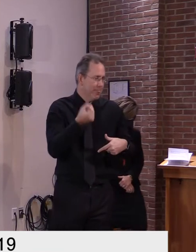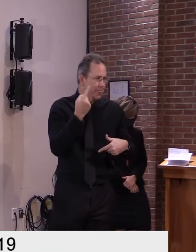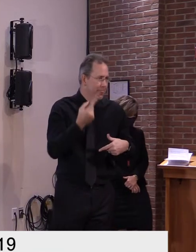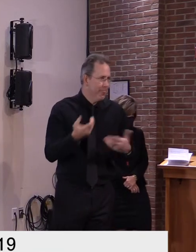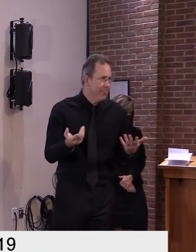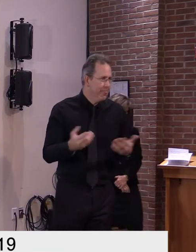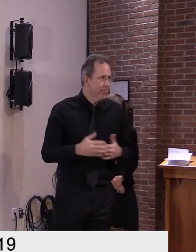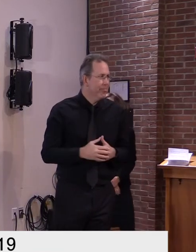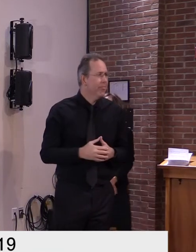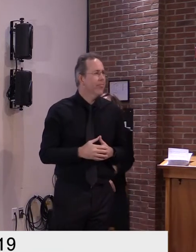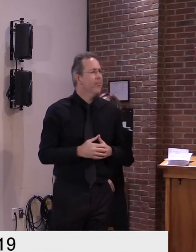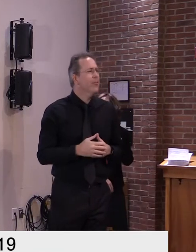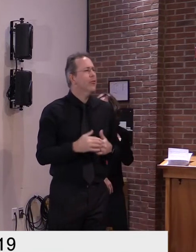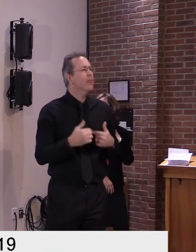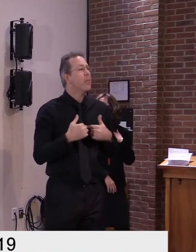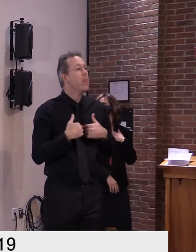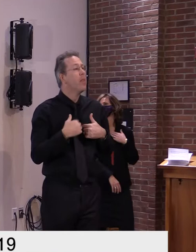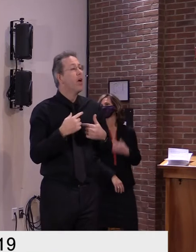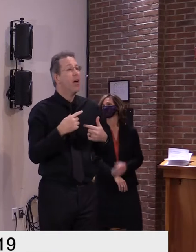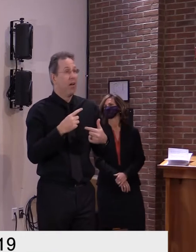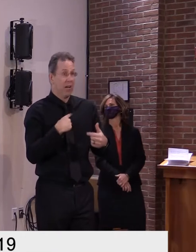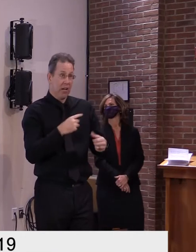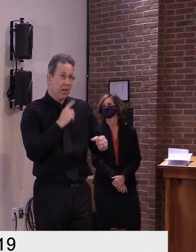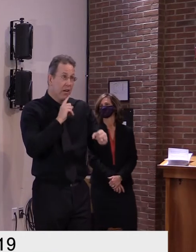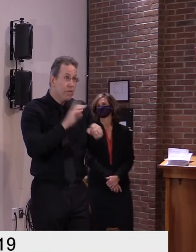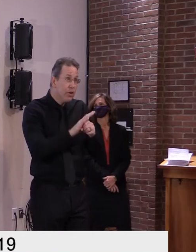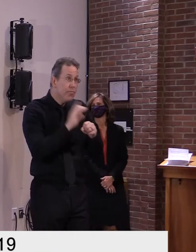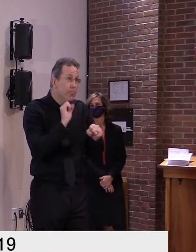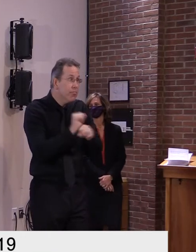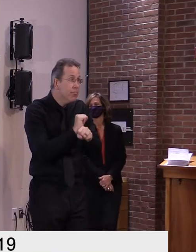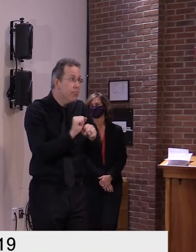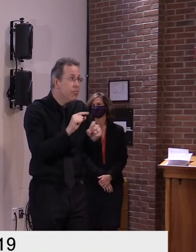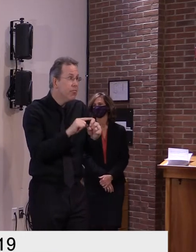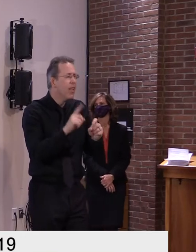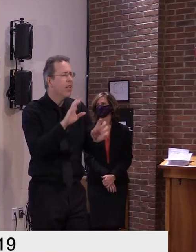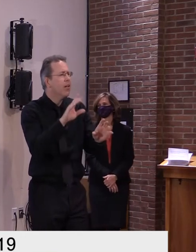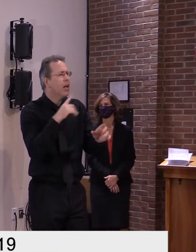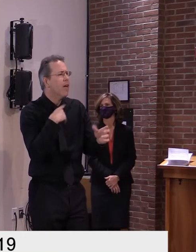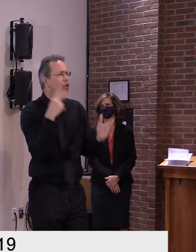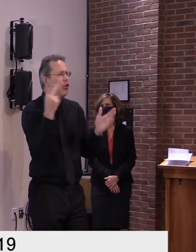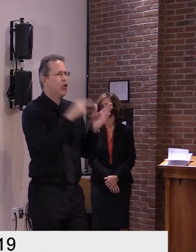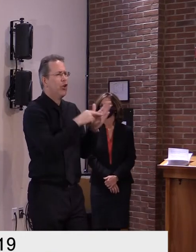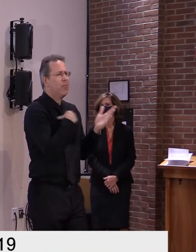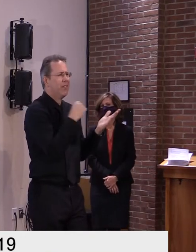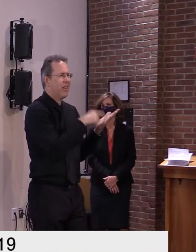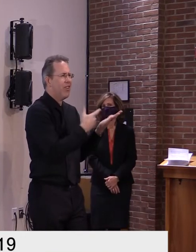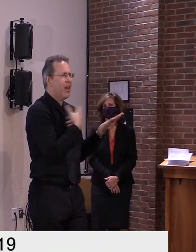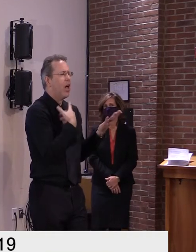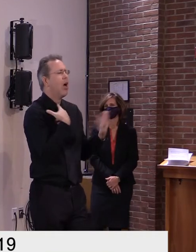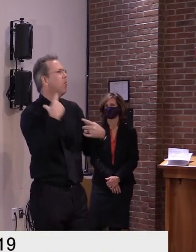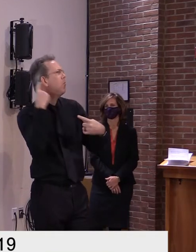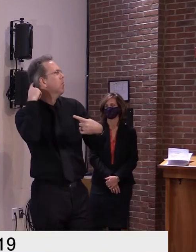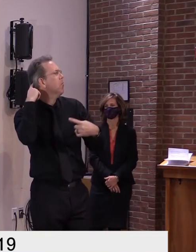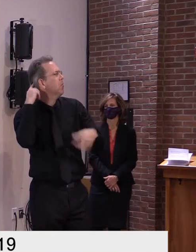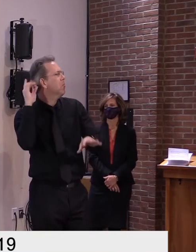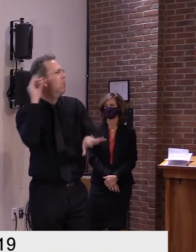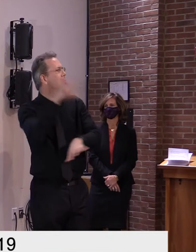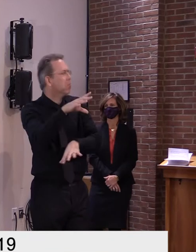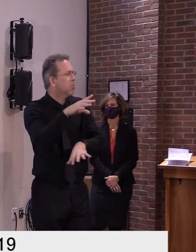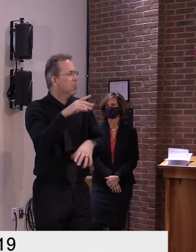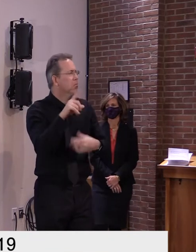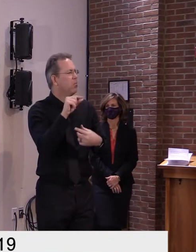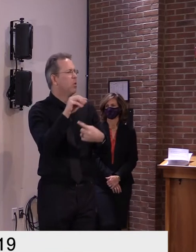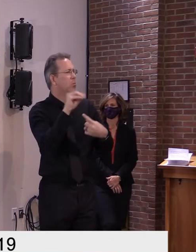the precise number to the decimal point at a later time. I would want to say, though, that regarding